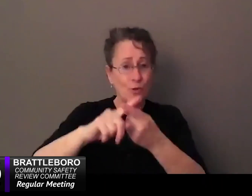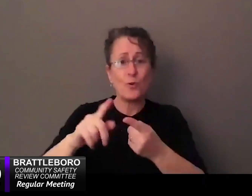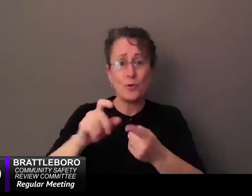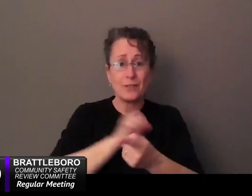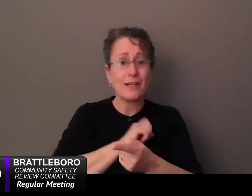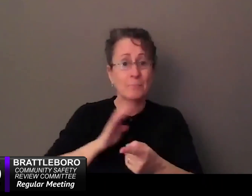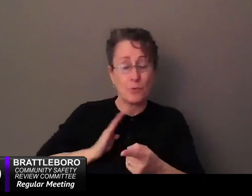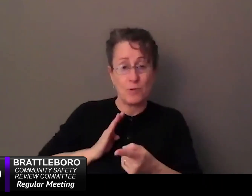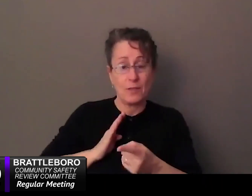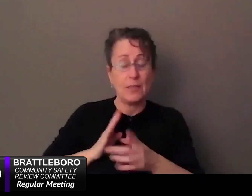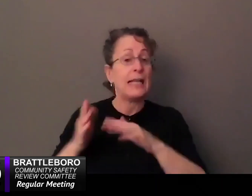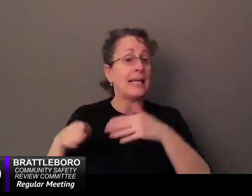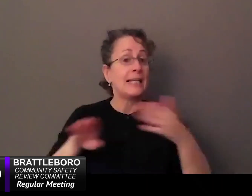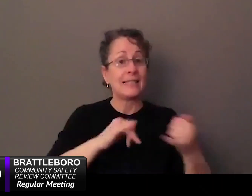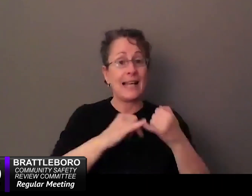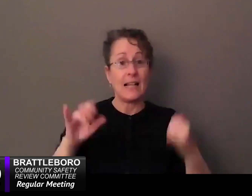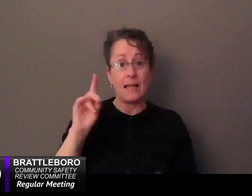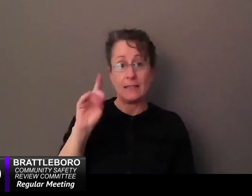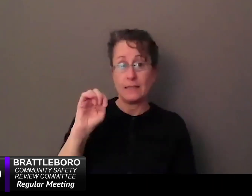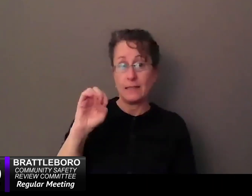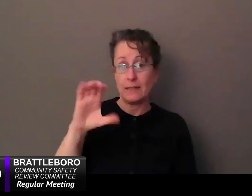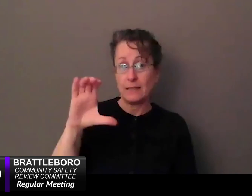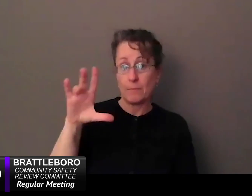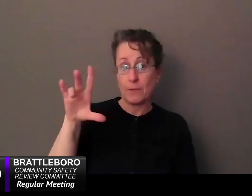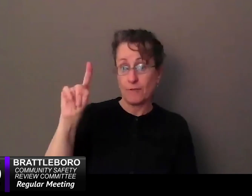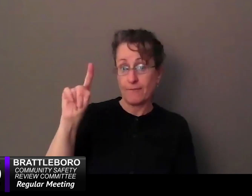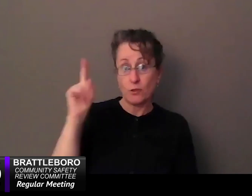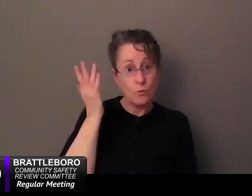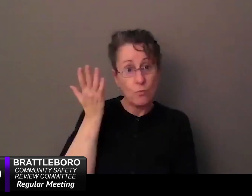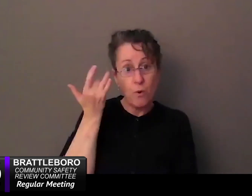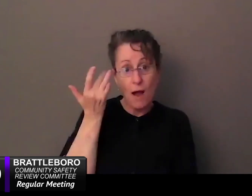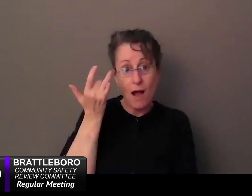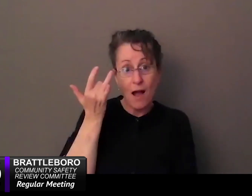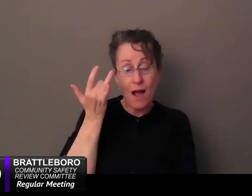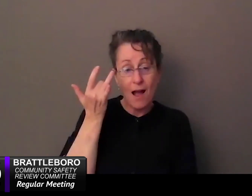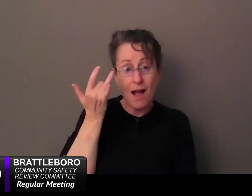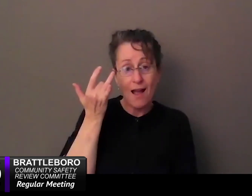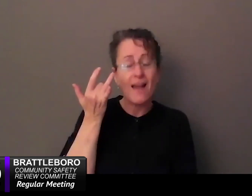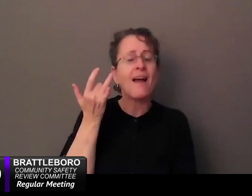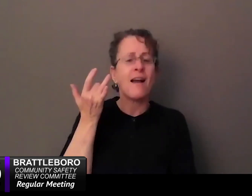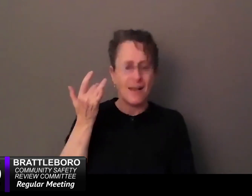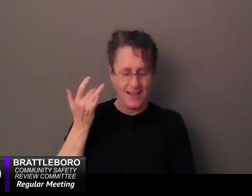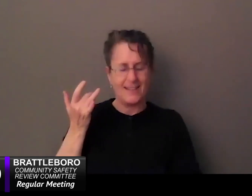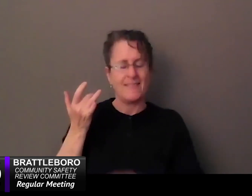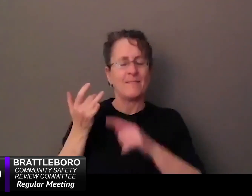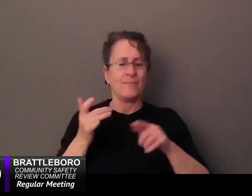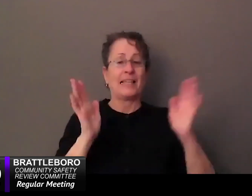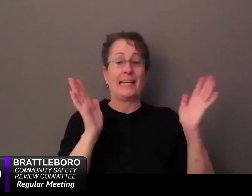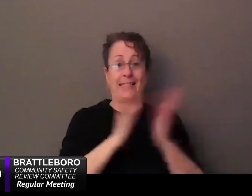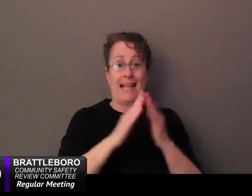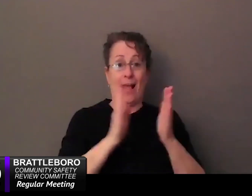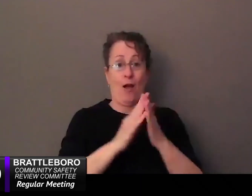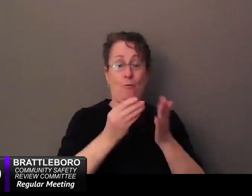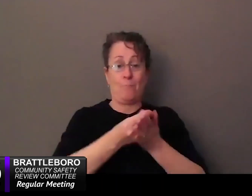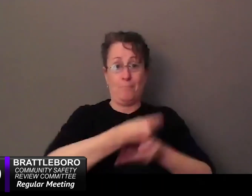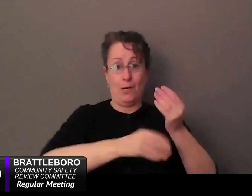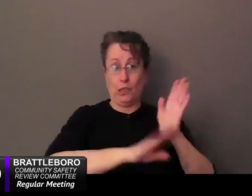December 31st date is so that this happens concurrent with the development of the next year's